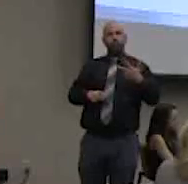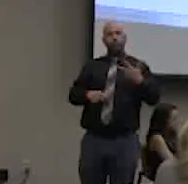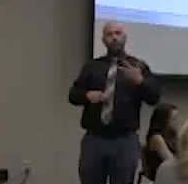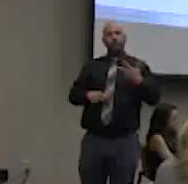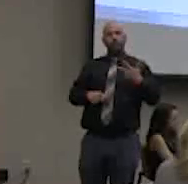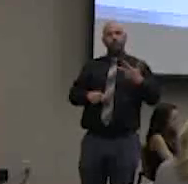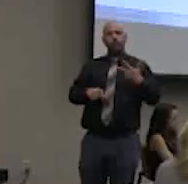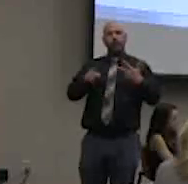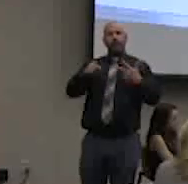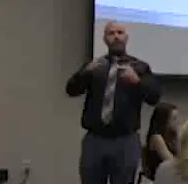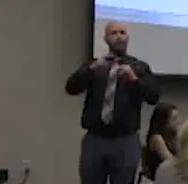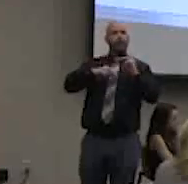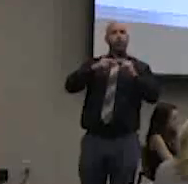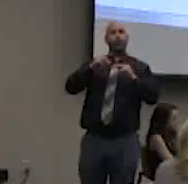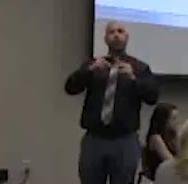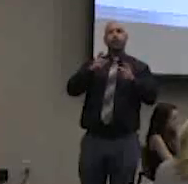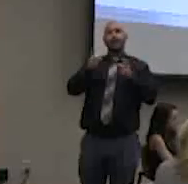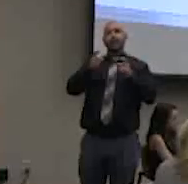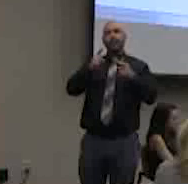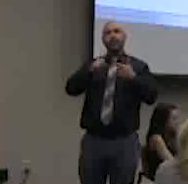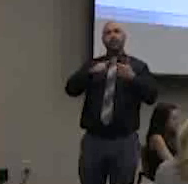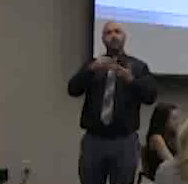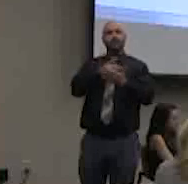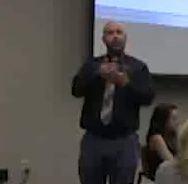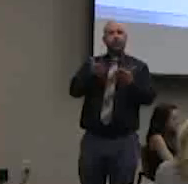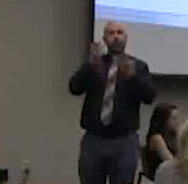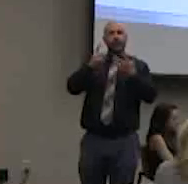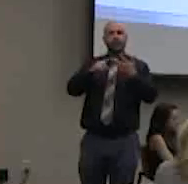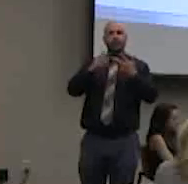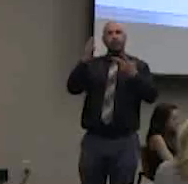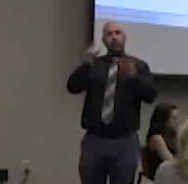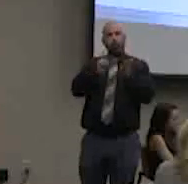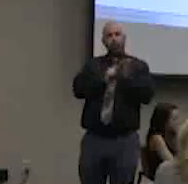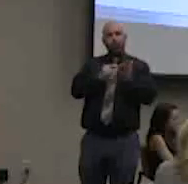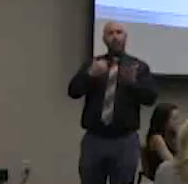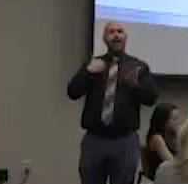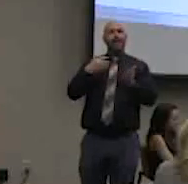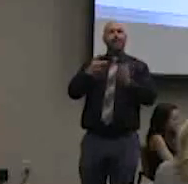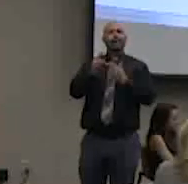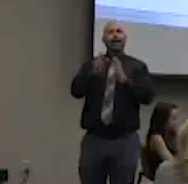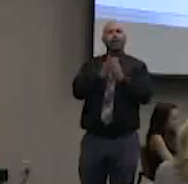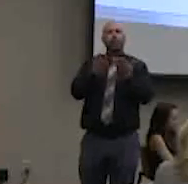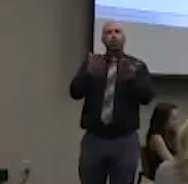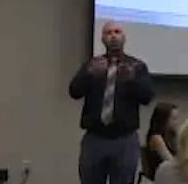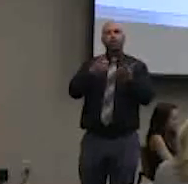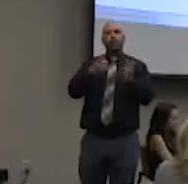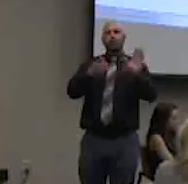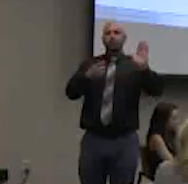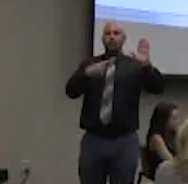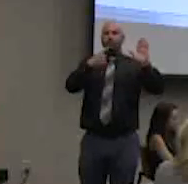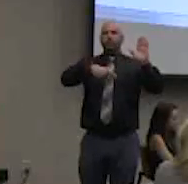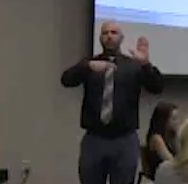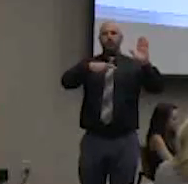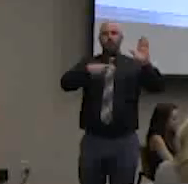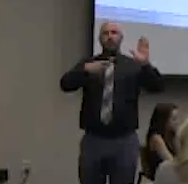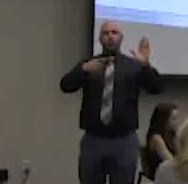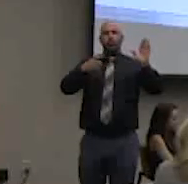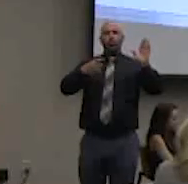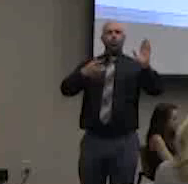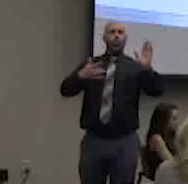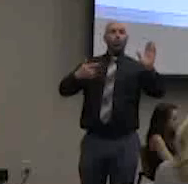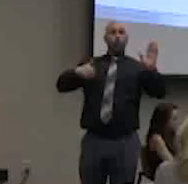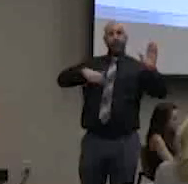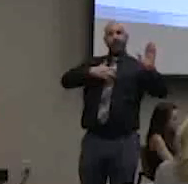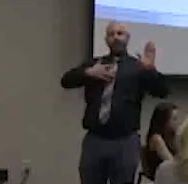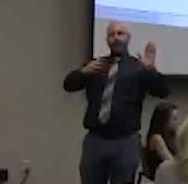then they fundraise. We have a sort of guidebook, if you will, that lays out what we think in more specifics that looks like. And I think eventually BESI will